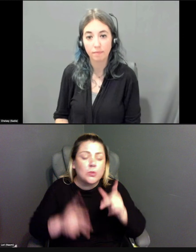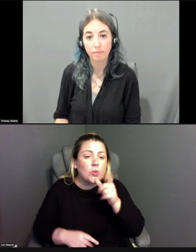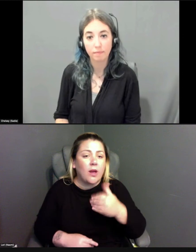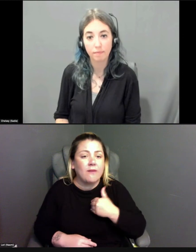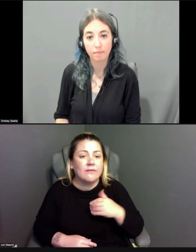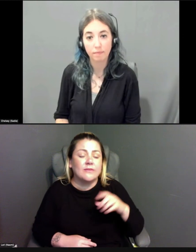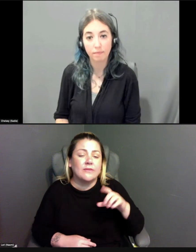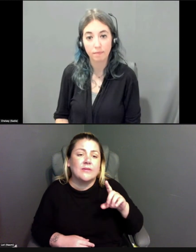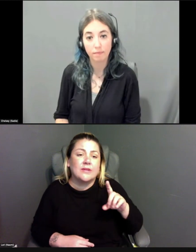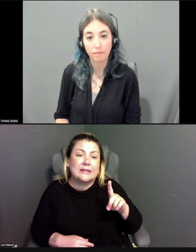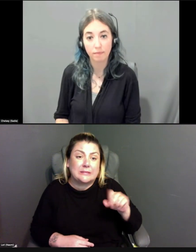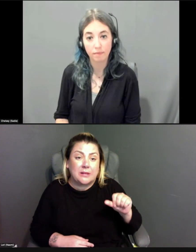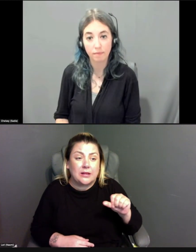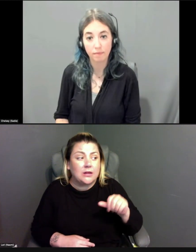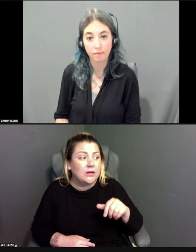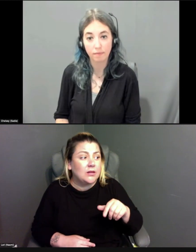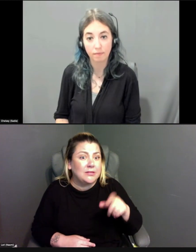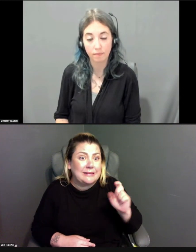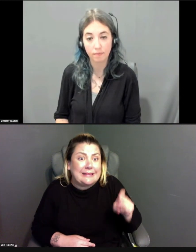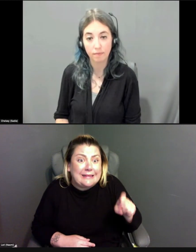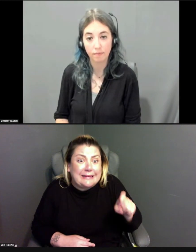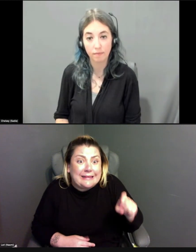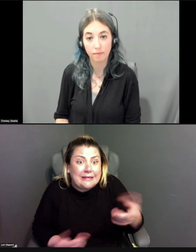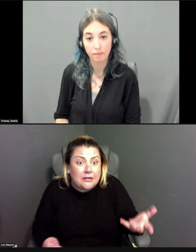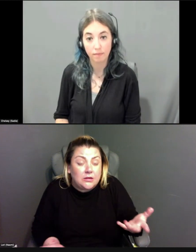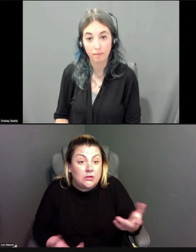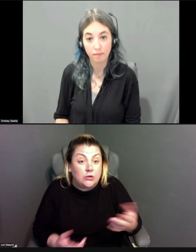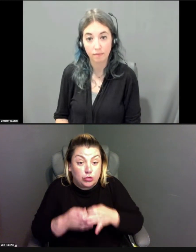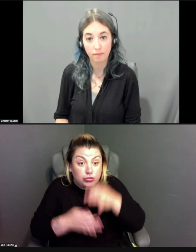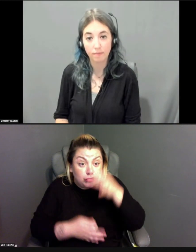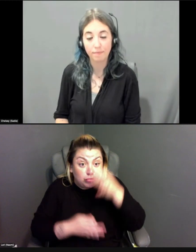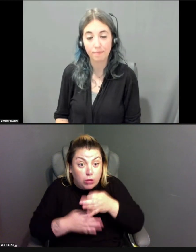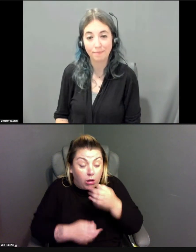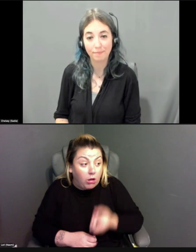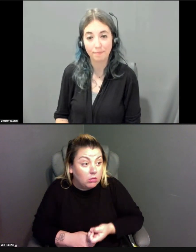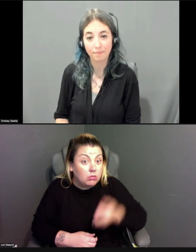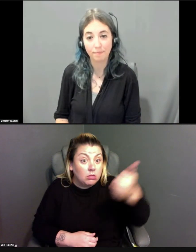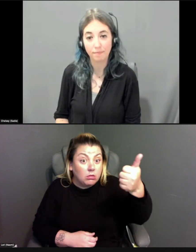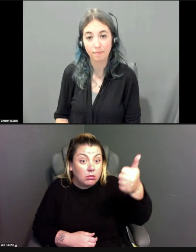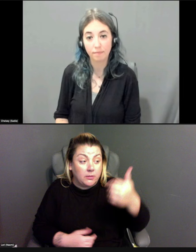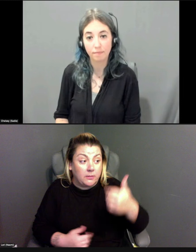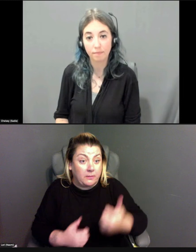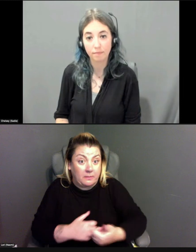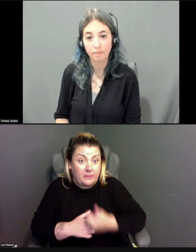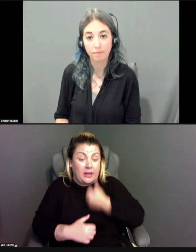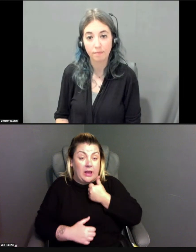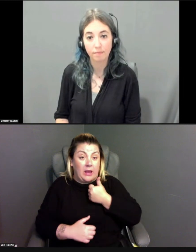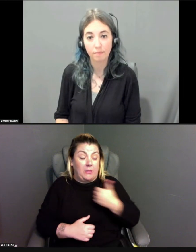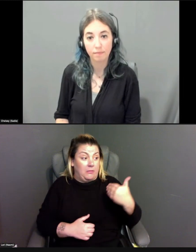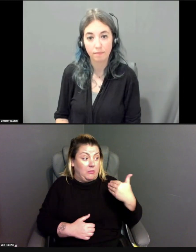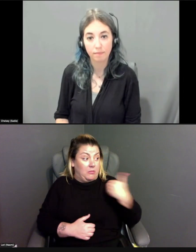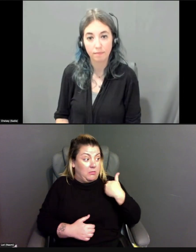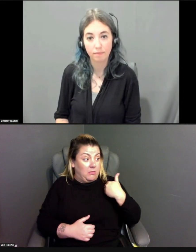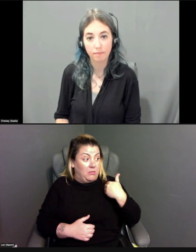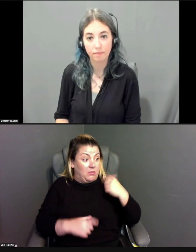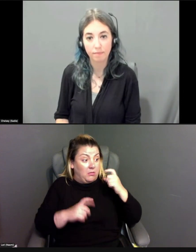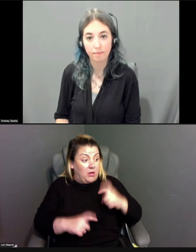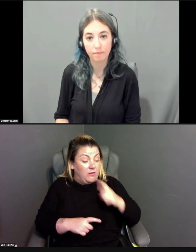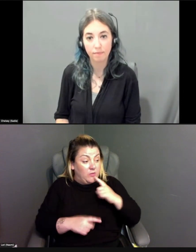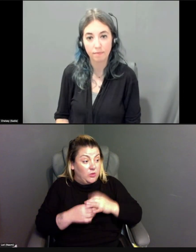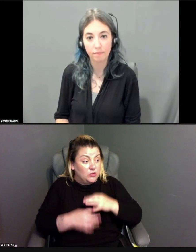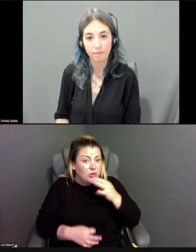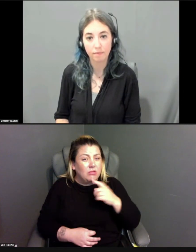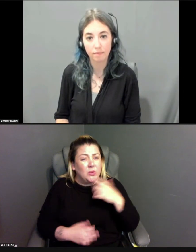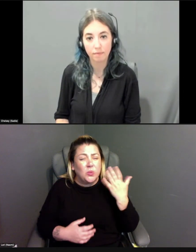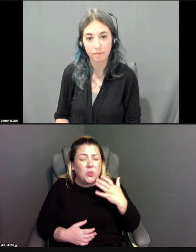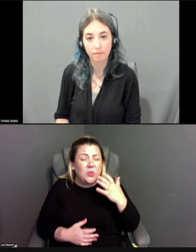why eliminating straws and putting this on a personal responsibility level is very discriminatory